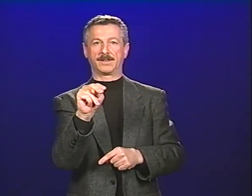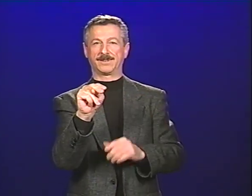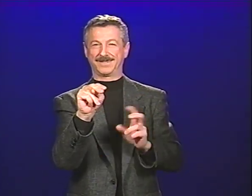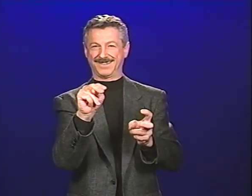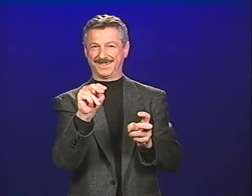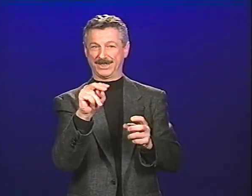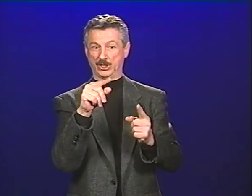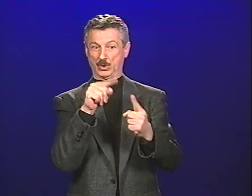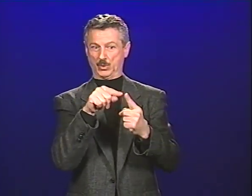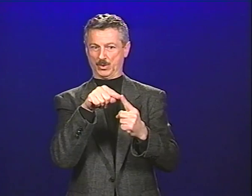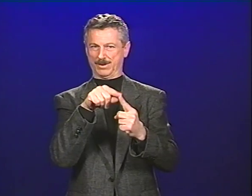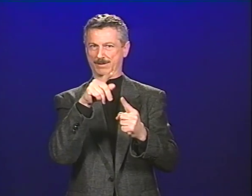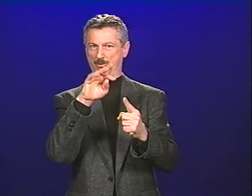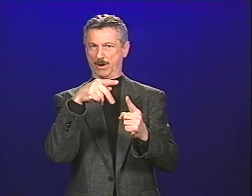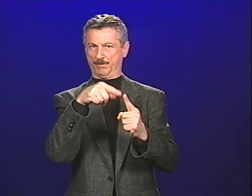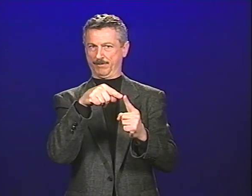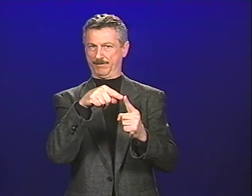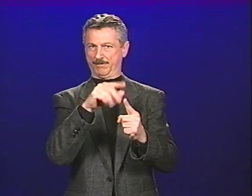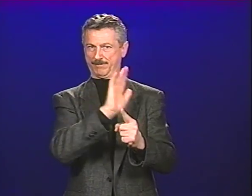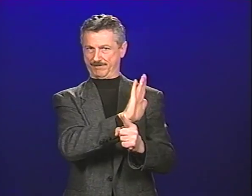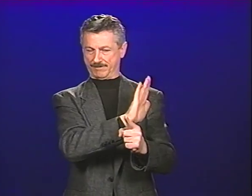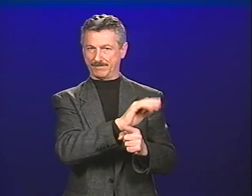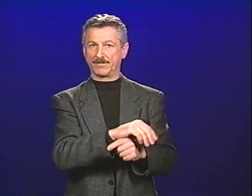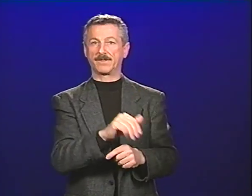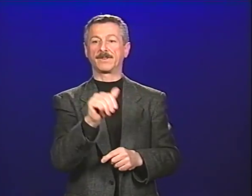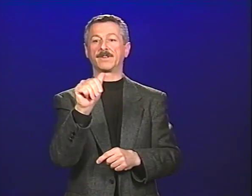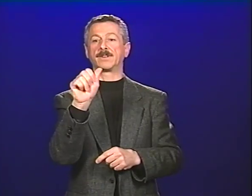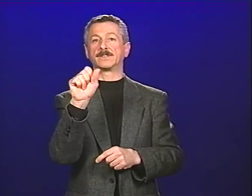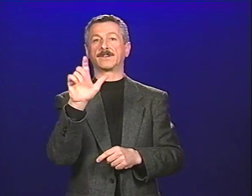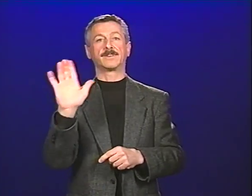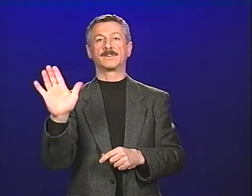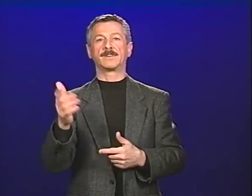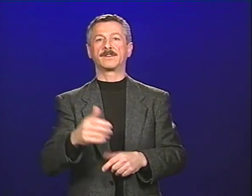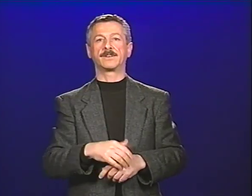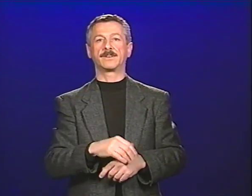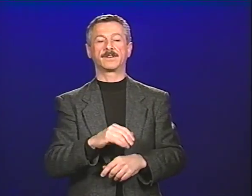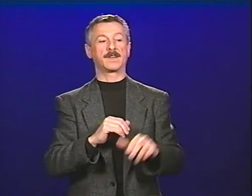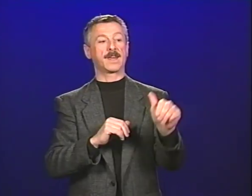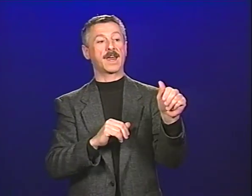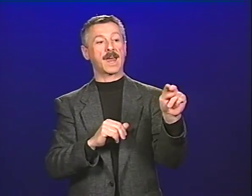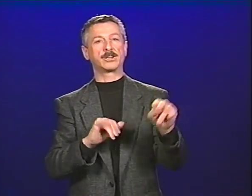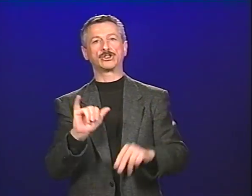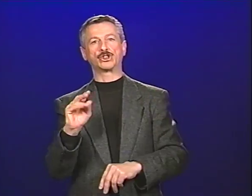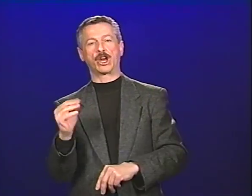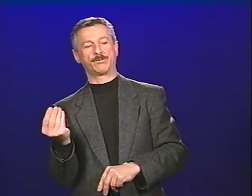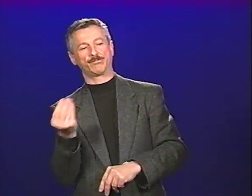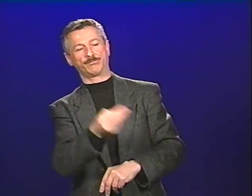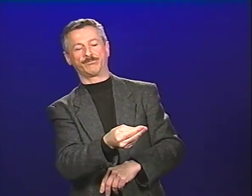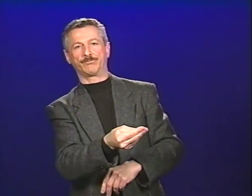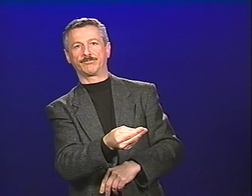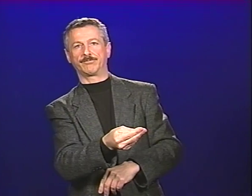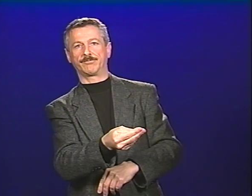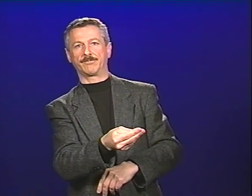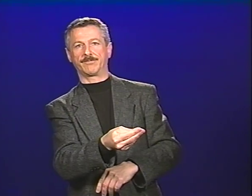to Anne, the word to is the preposition. In ASL would be signed like this, Anne, John give